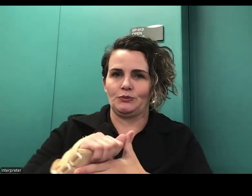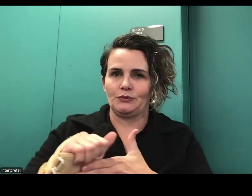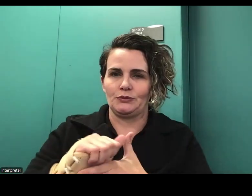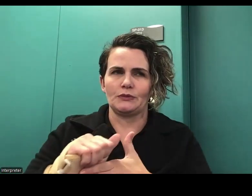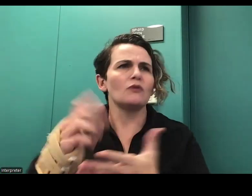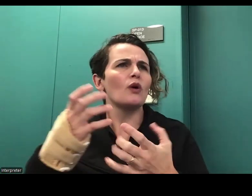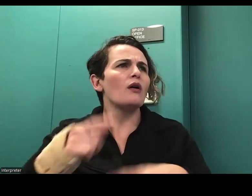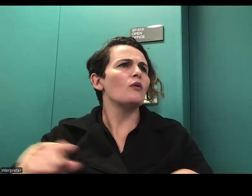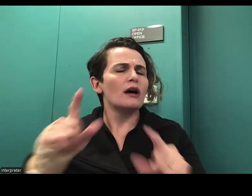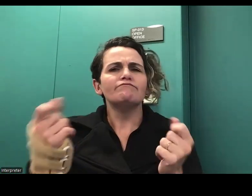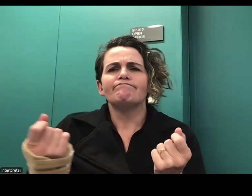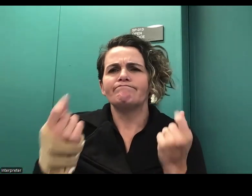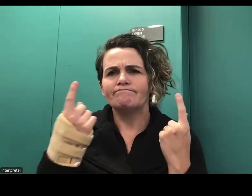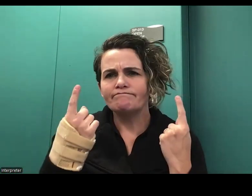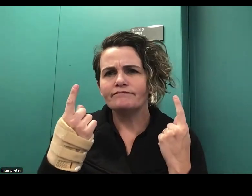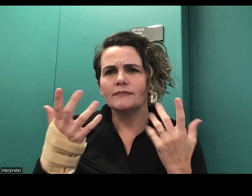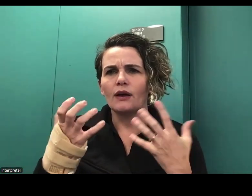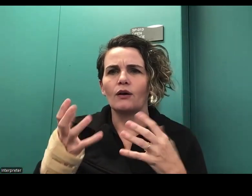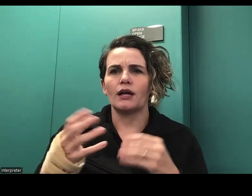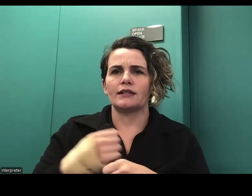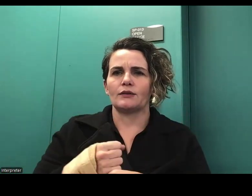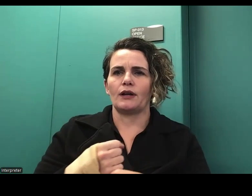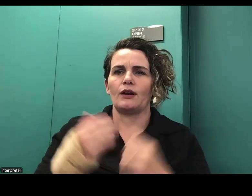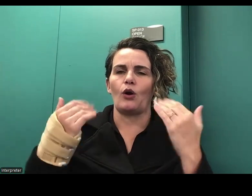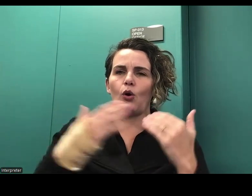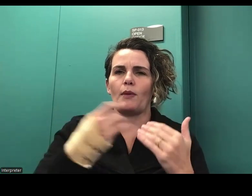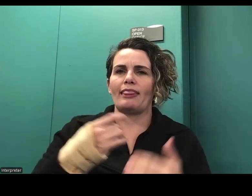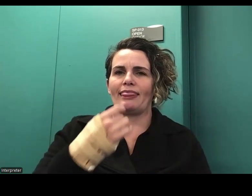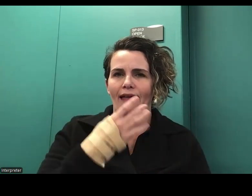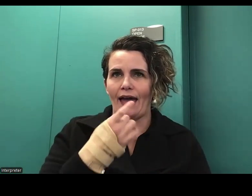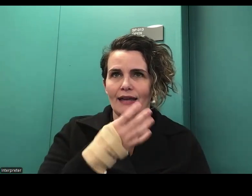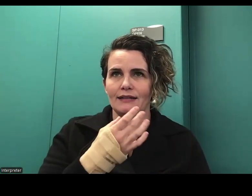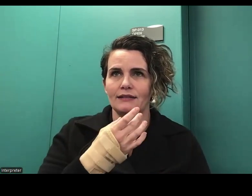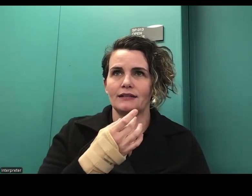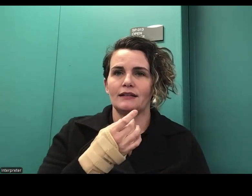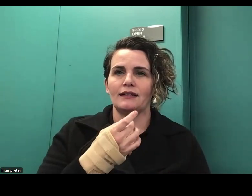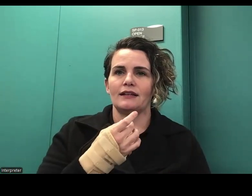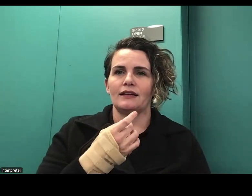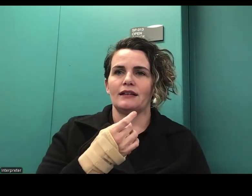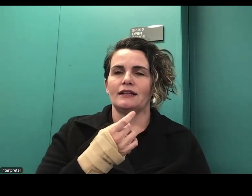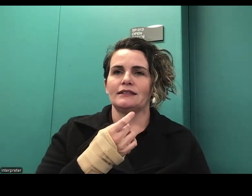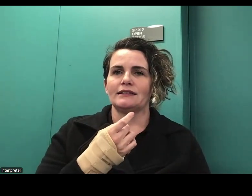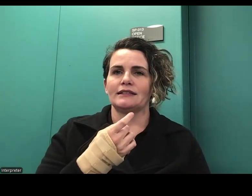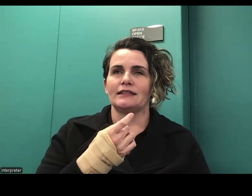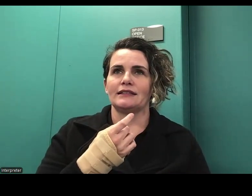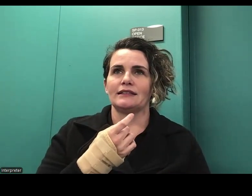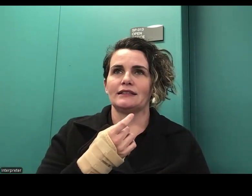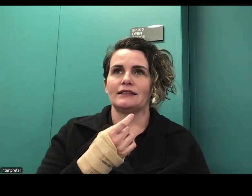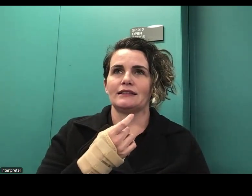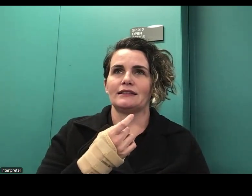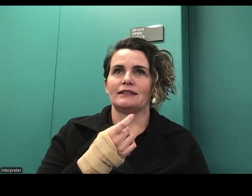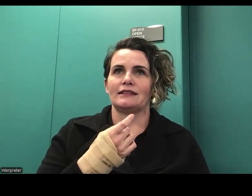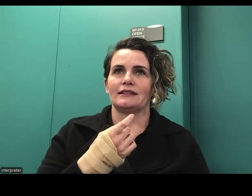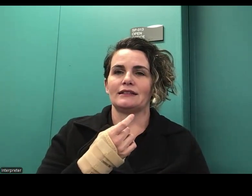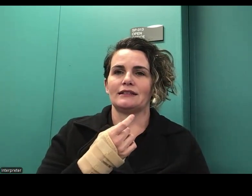lot of people that are saying, I can't do this, I can't do that. This is, you know, we've had to change this program, we've had to change